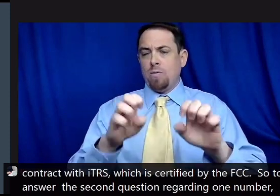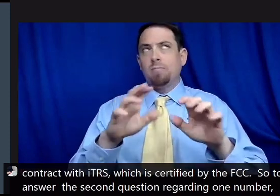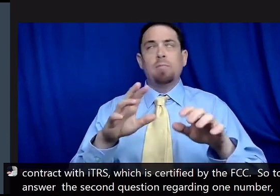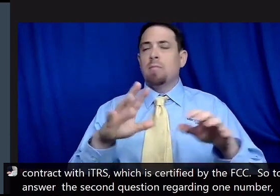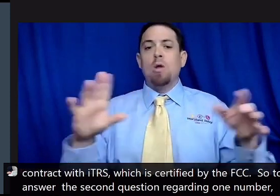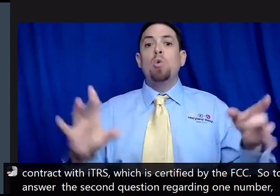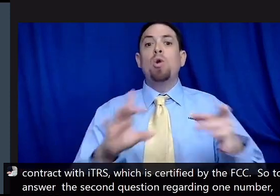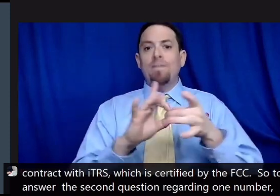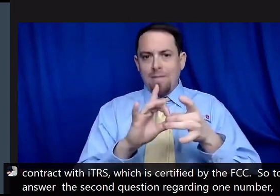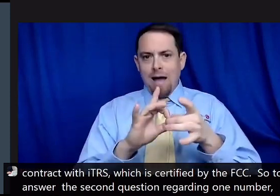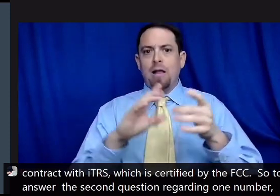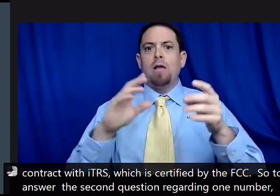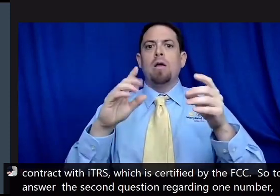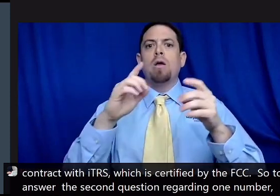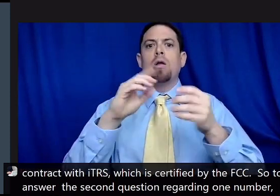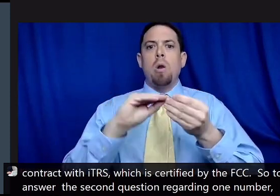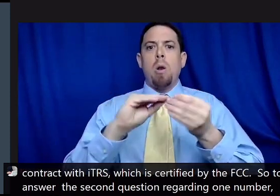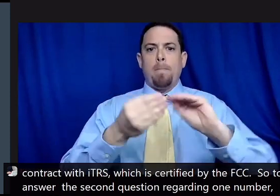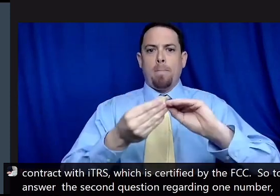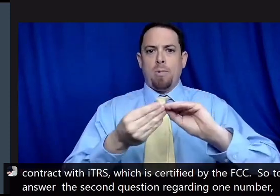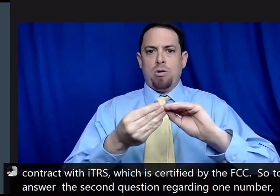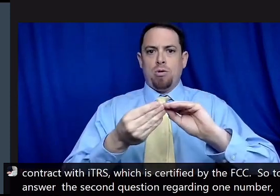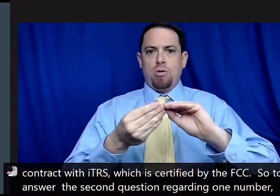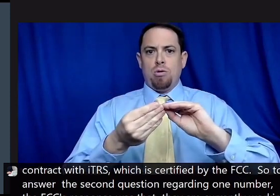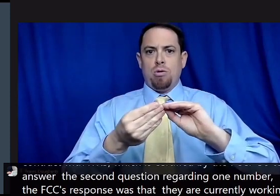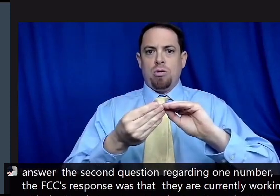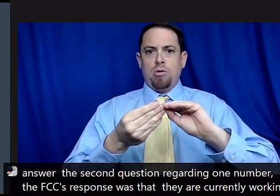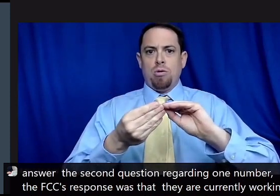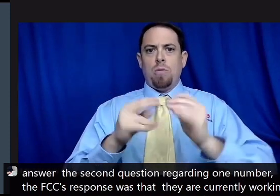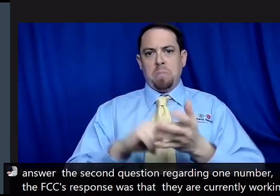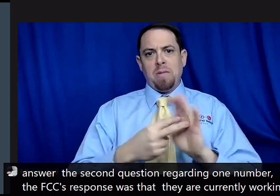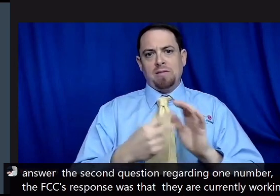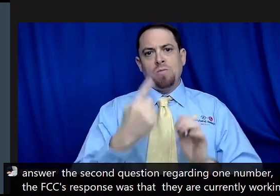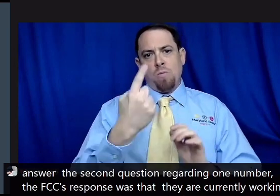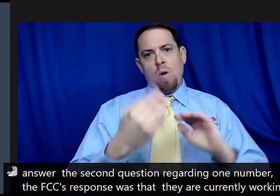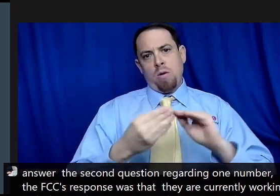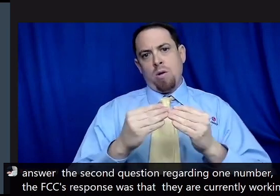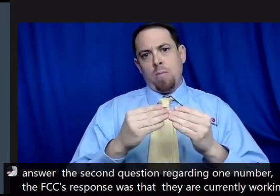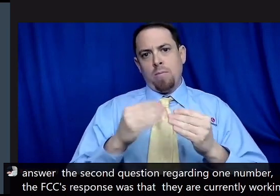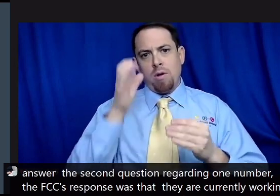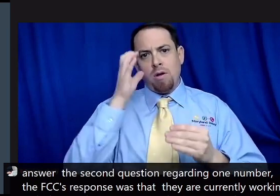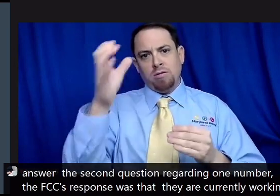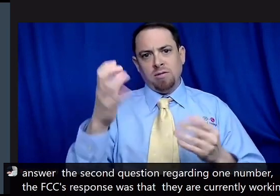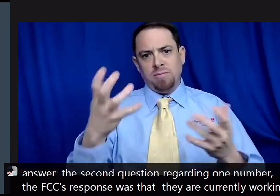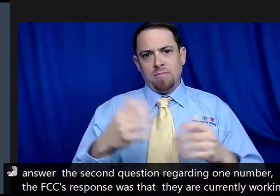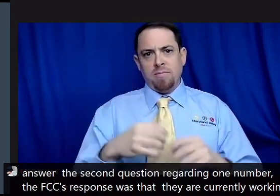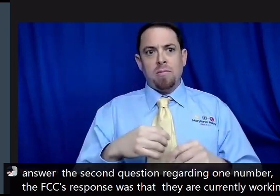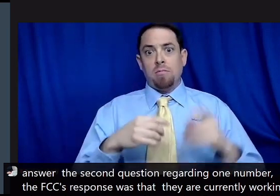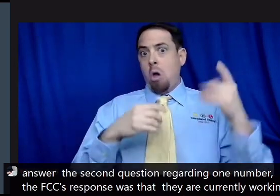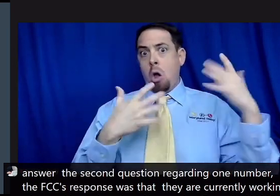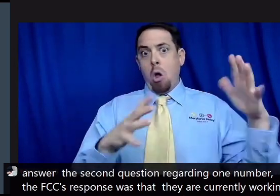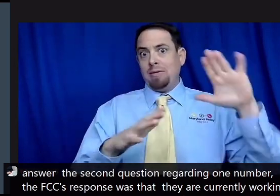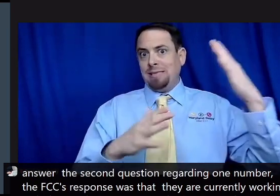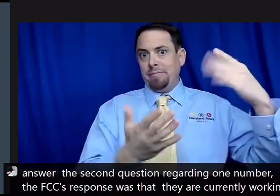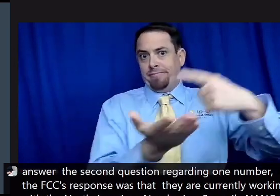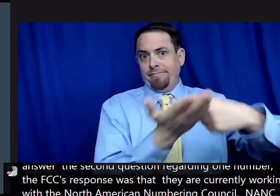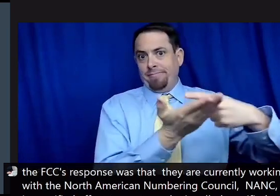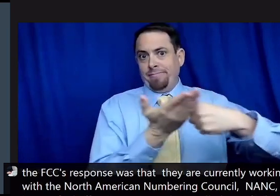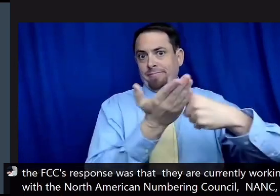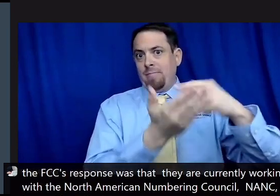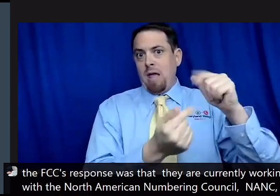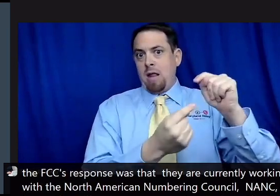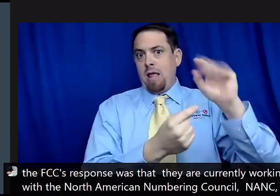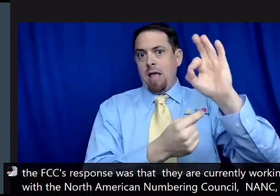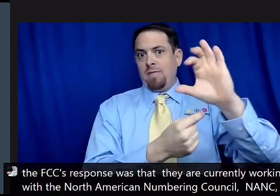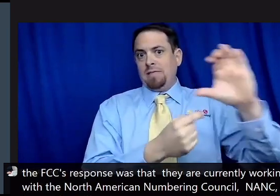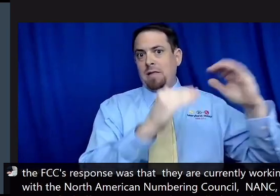NANC, in a unified effort to create what's called a unified number, basically meaning one number. That's the